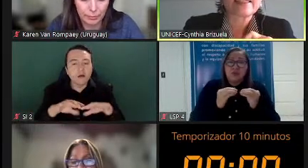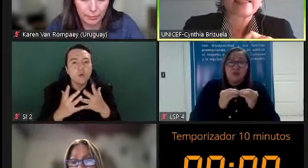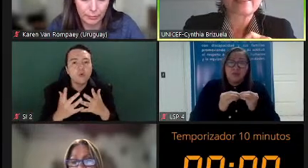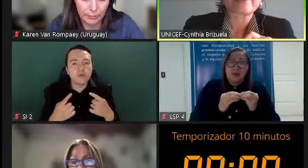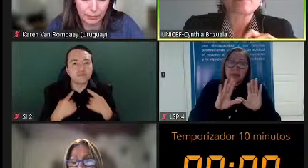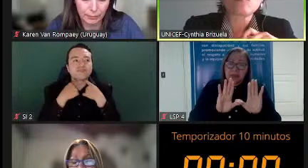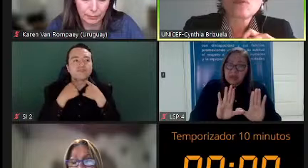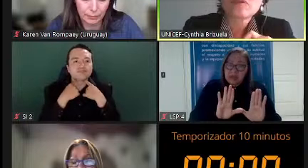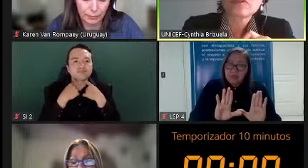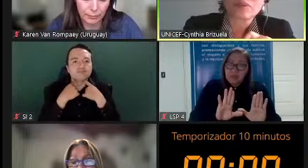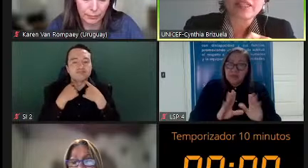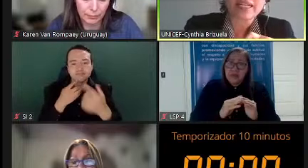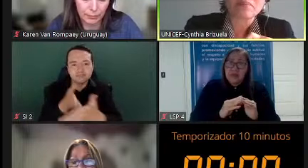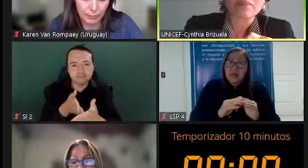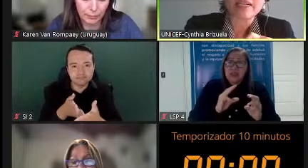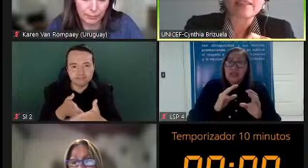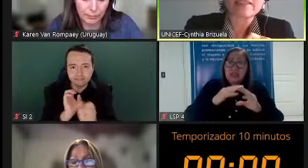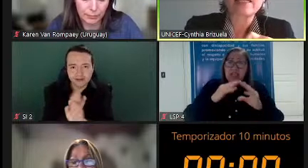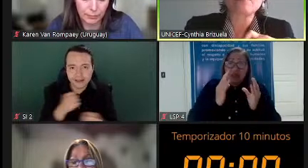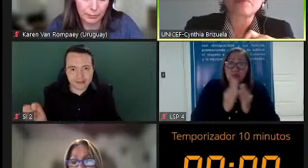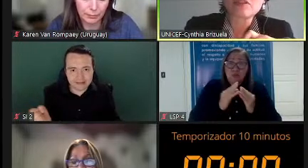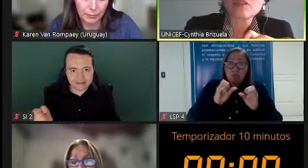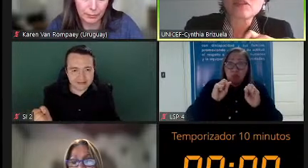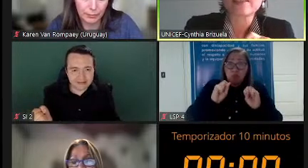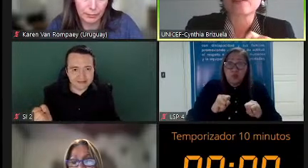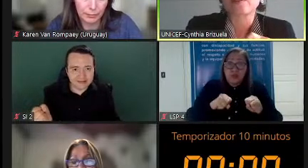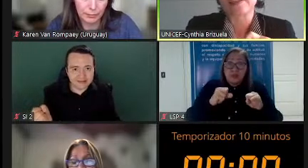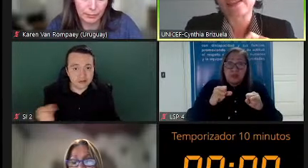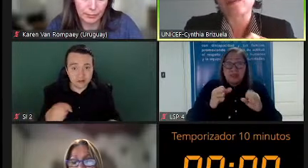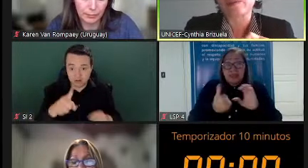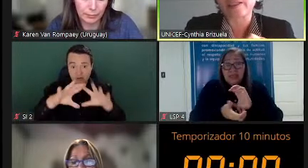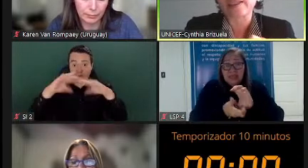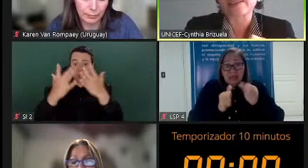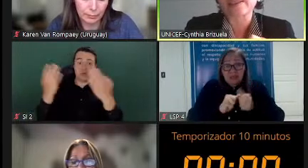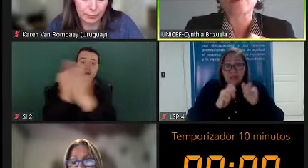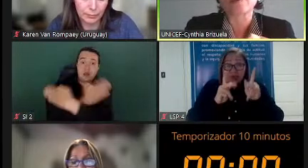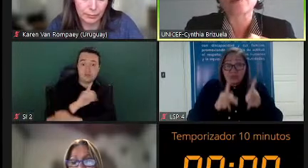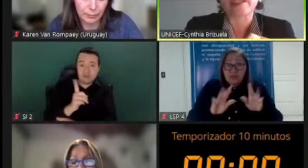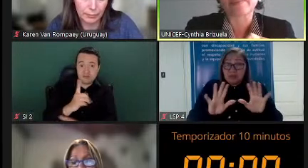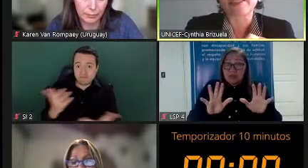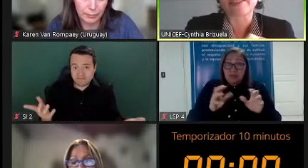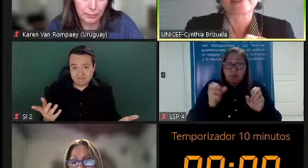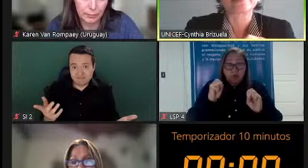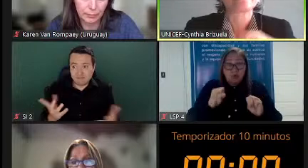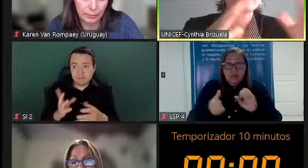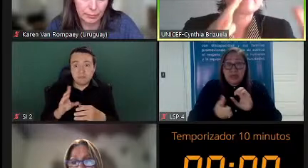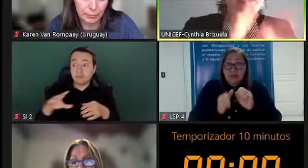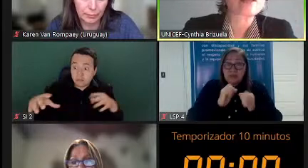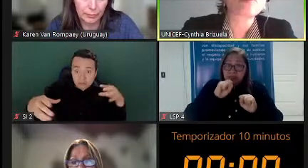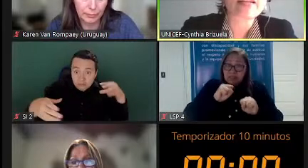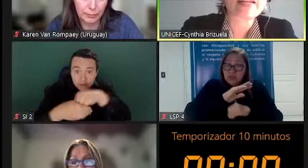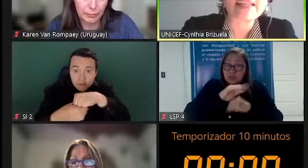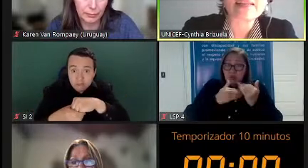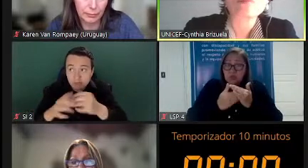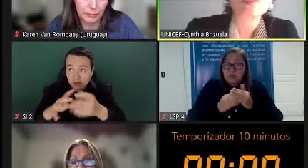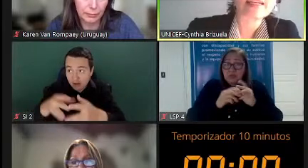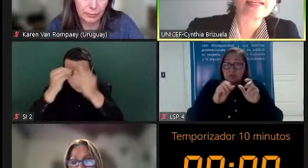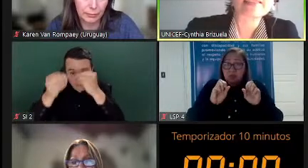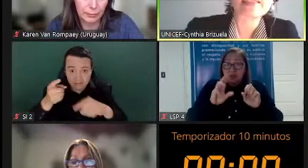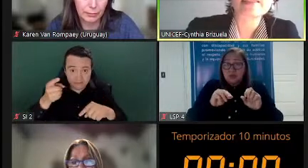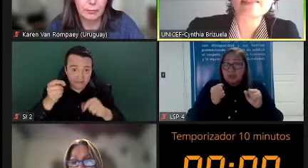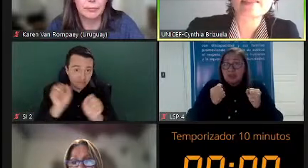who are not let learn are denied to the world